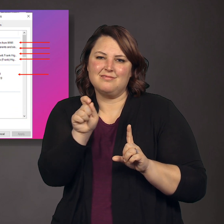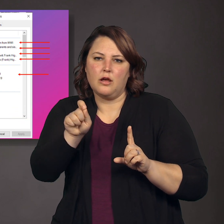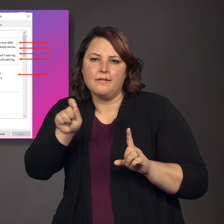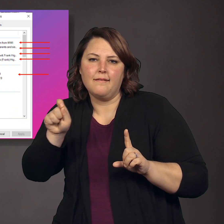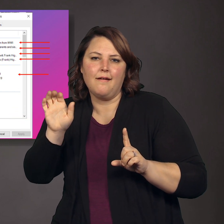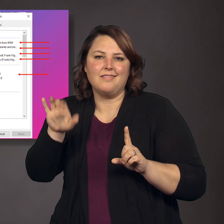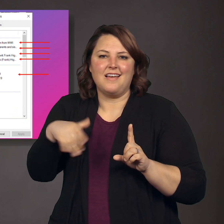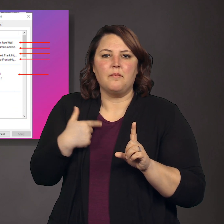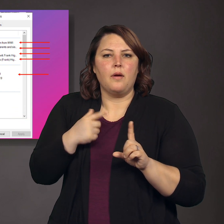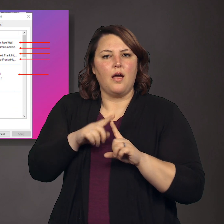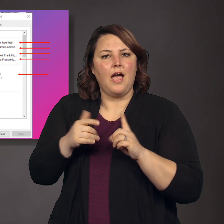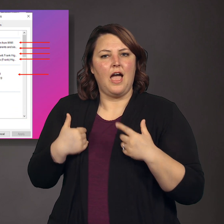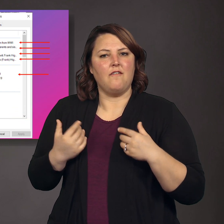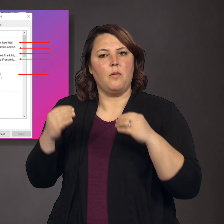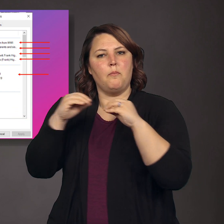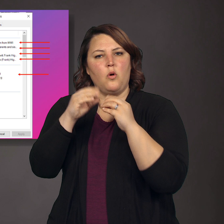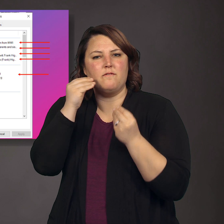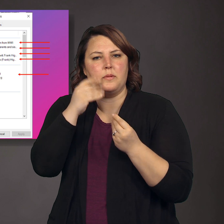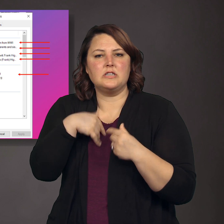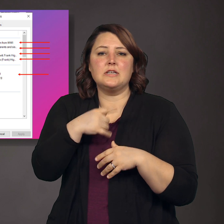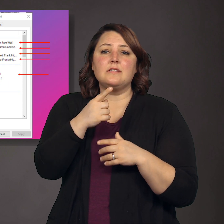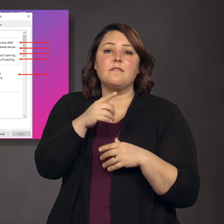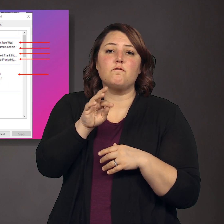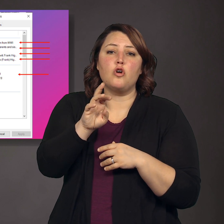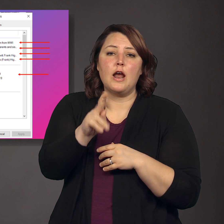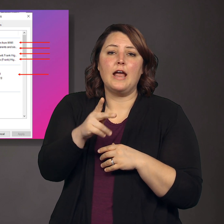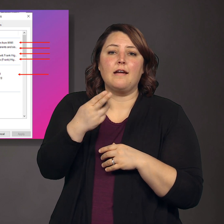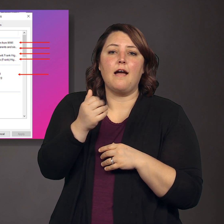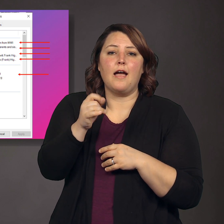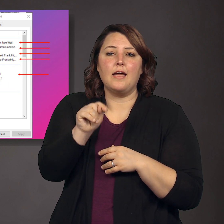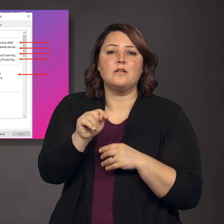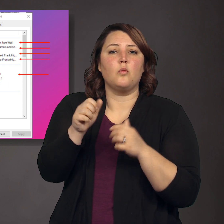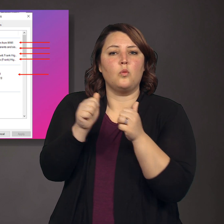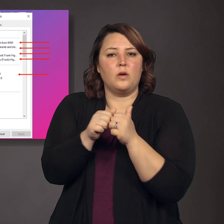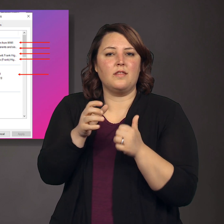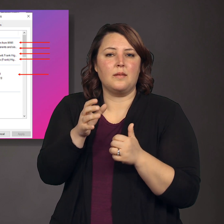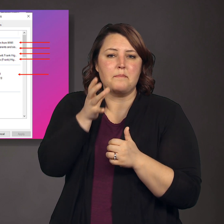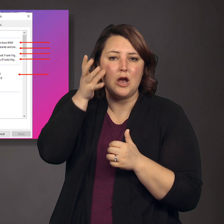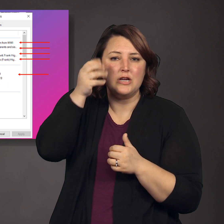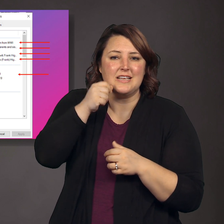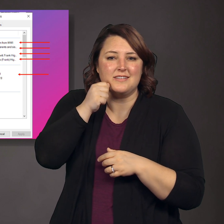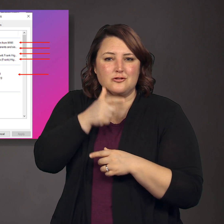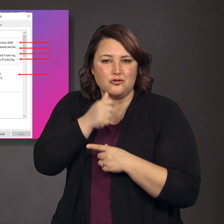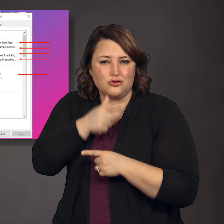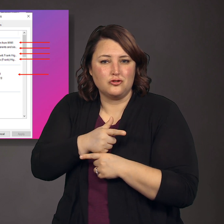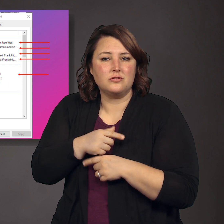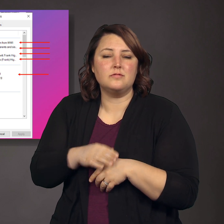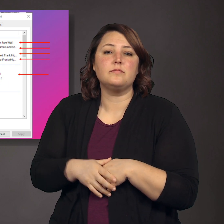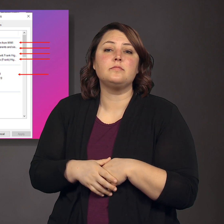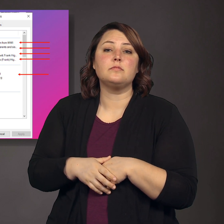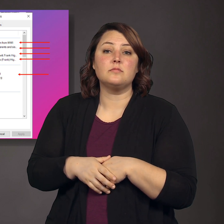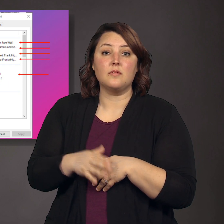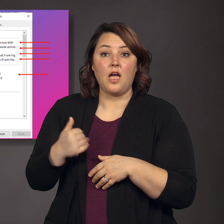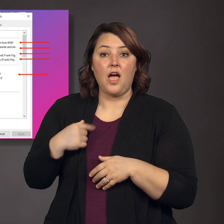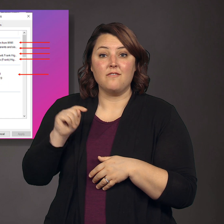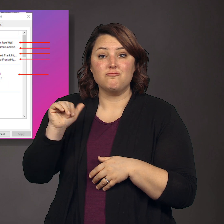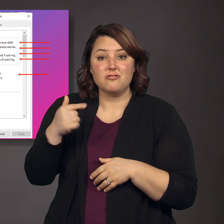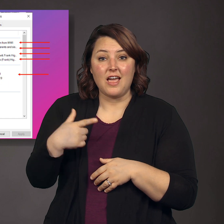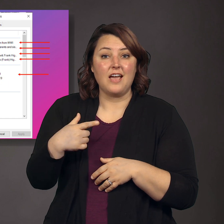contains Frank Hyatt with parents and sisters. I've got tags, and tags are important. I'll